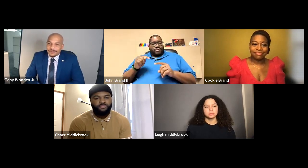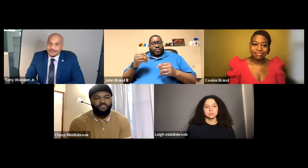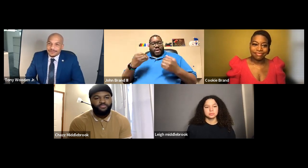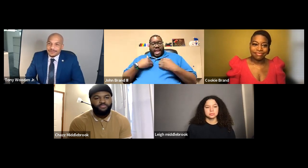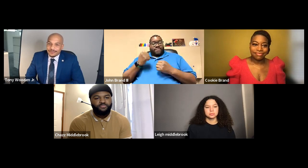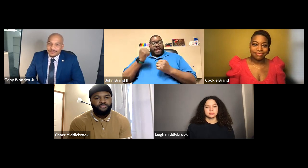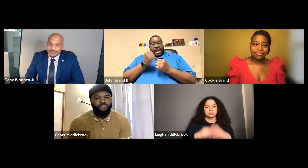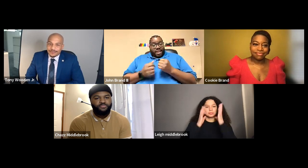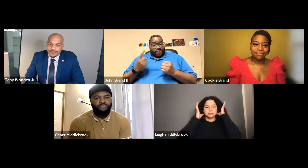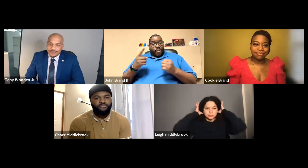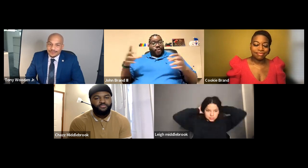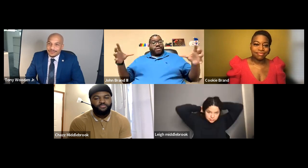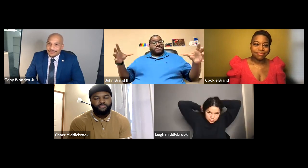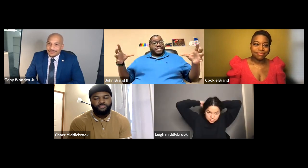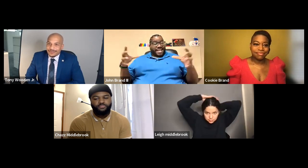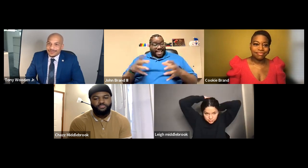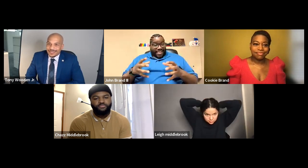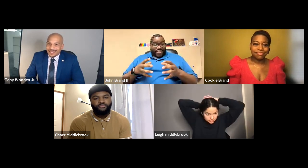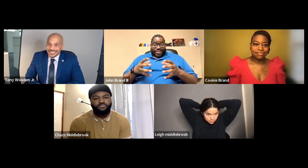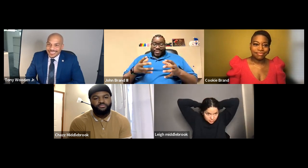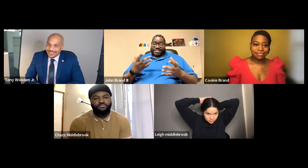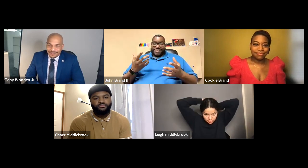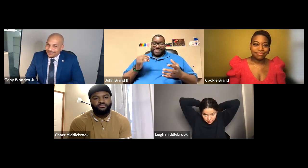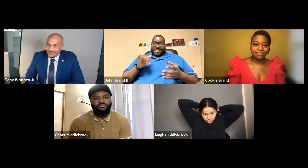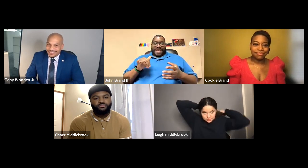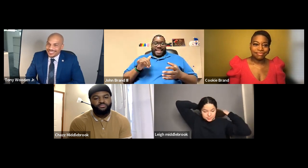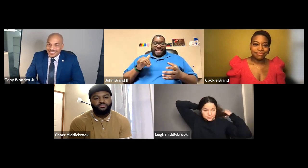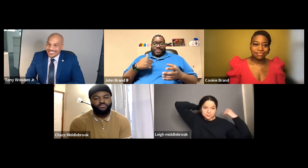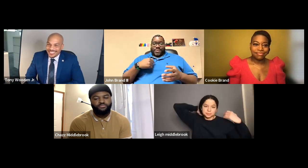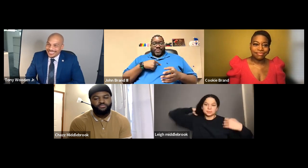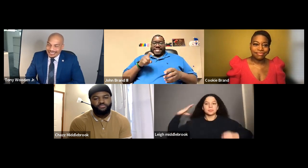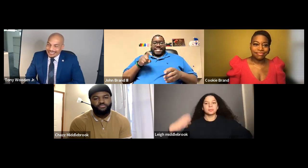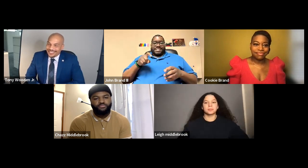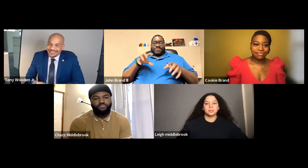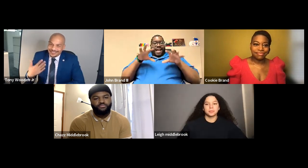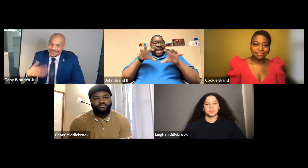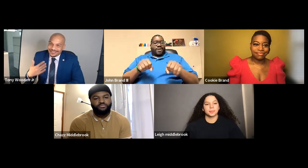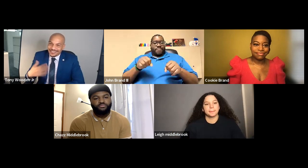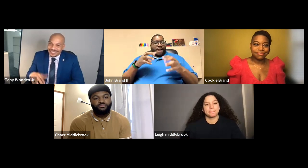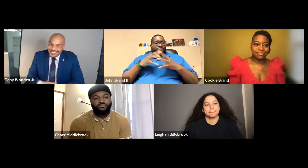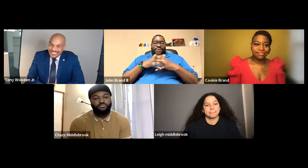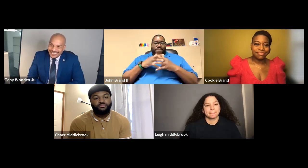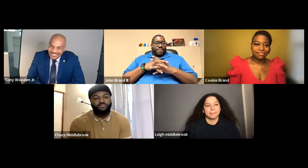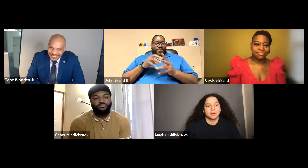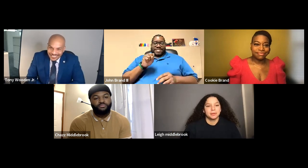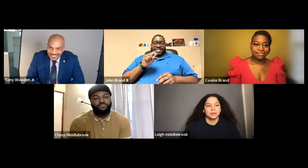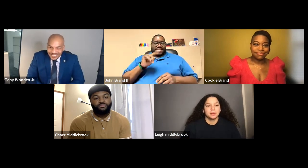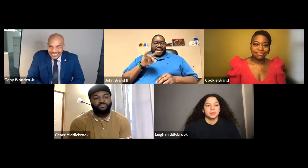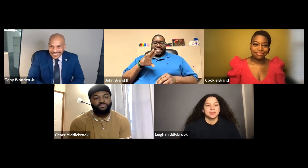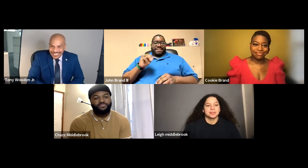different parts of the family everywhere. To have one reunion that, we need to take over a